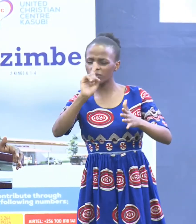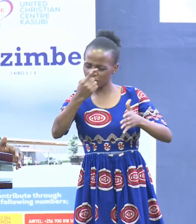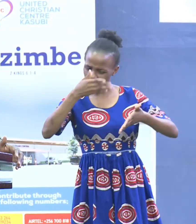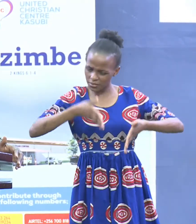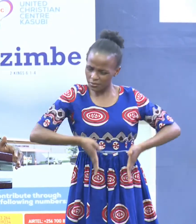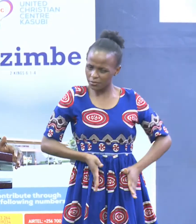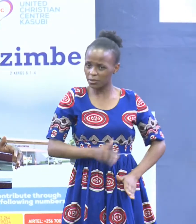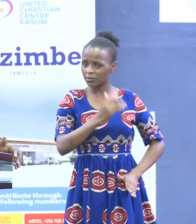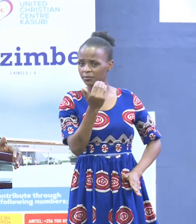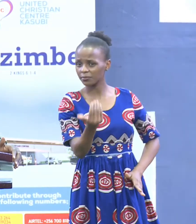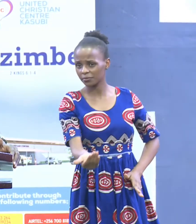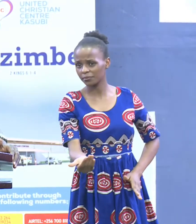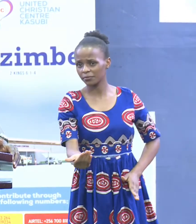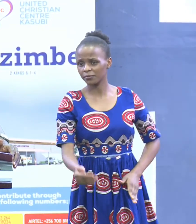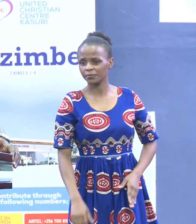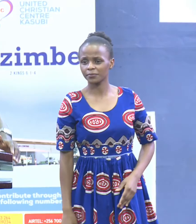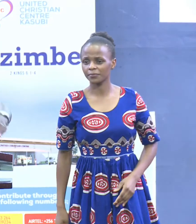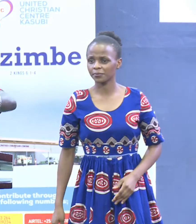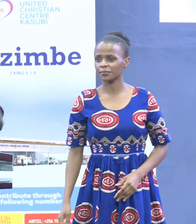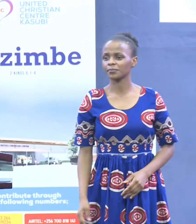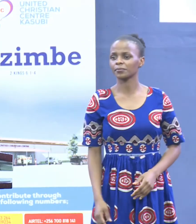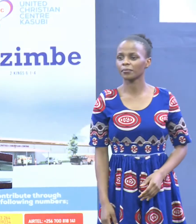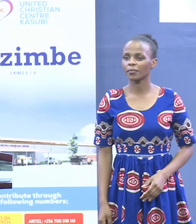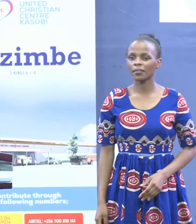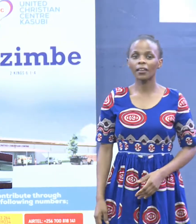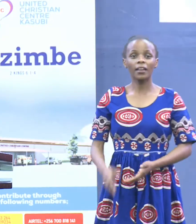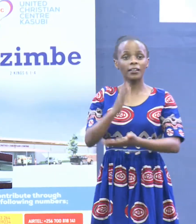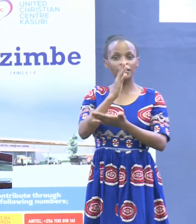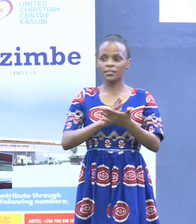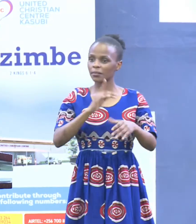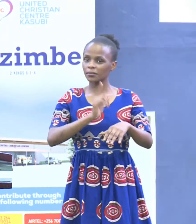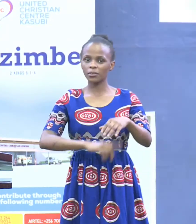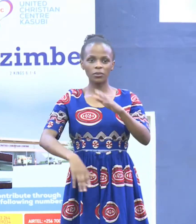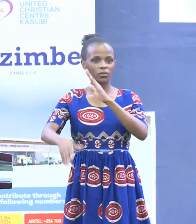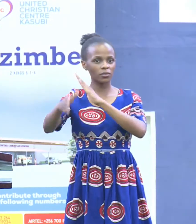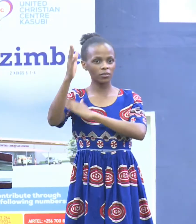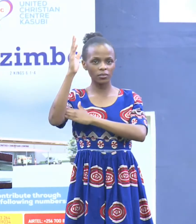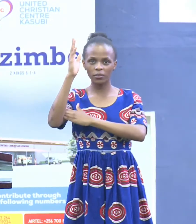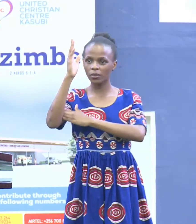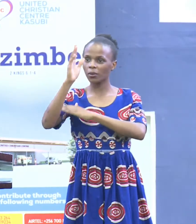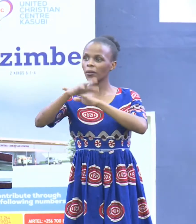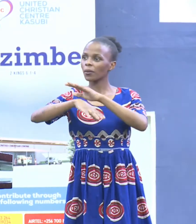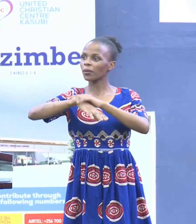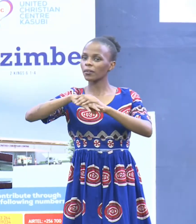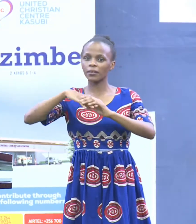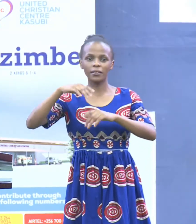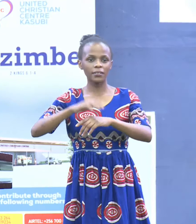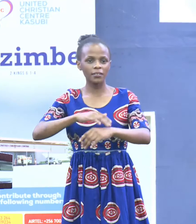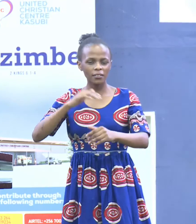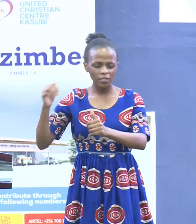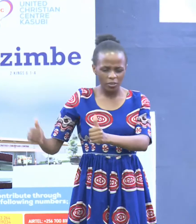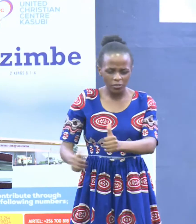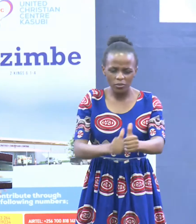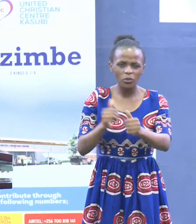is keenly considering this issue of the firstborn, ebiseera ebimu tagoberera na buzaale oba na natural order